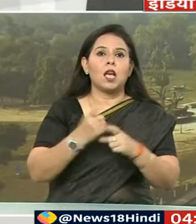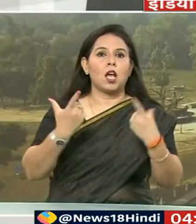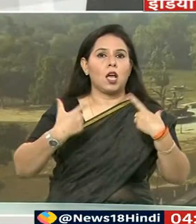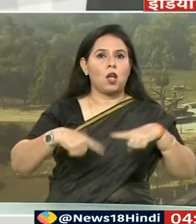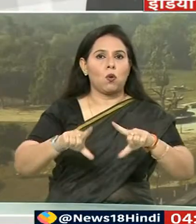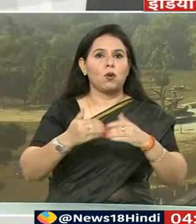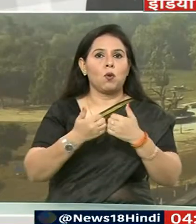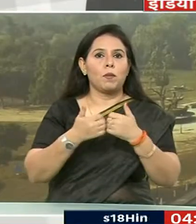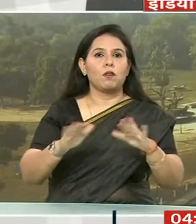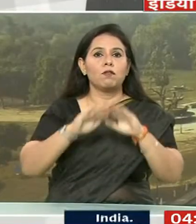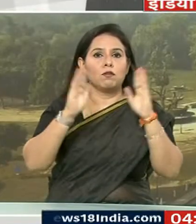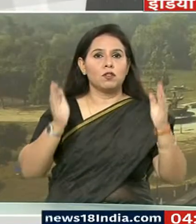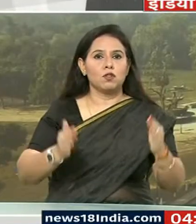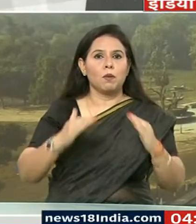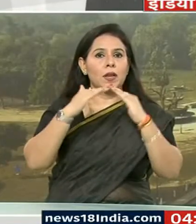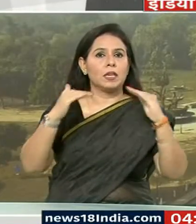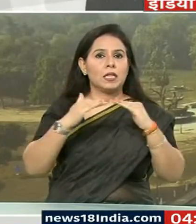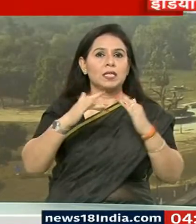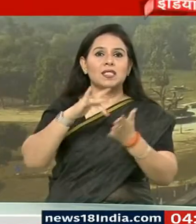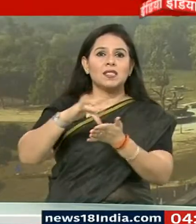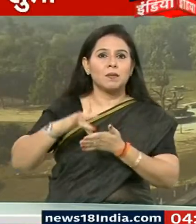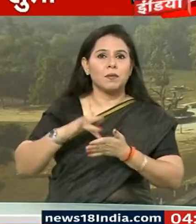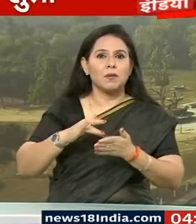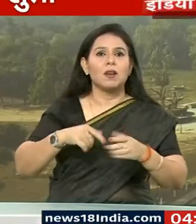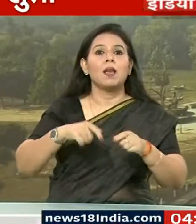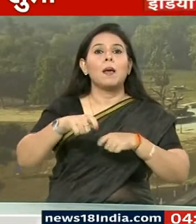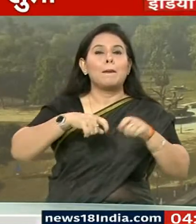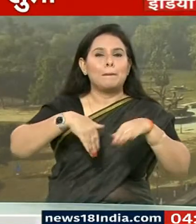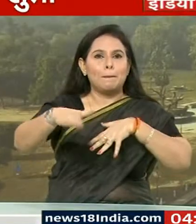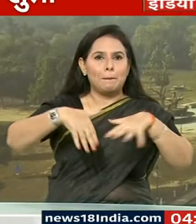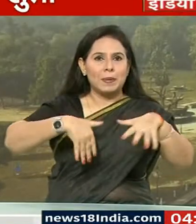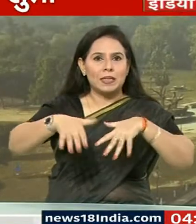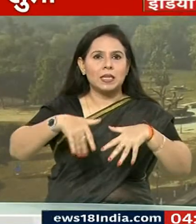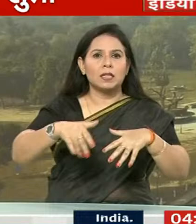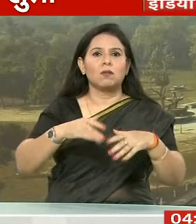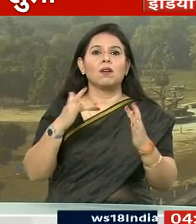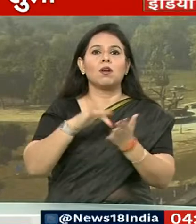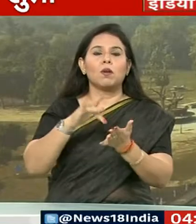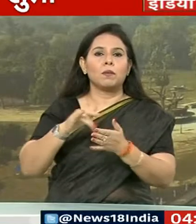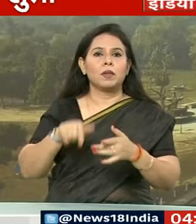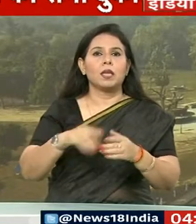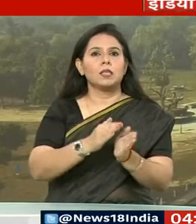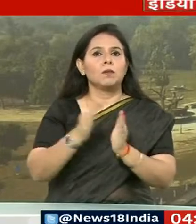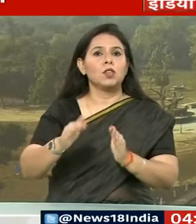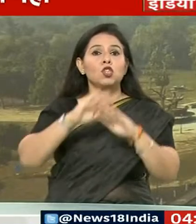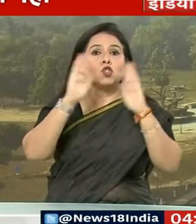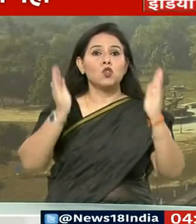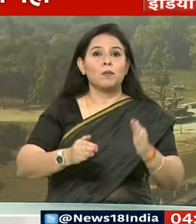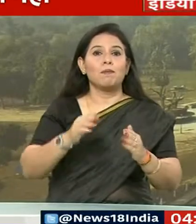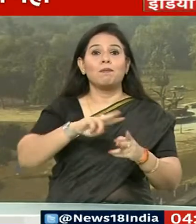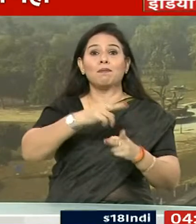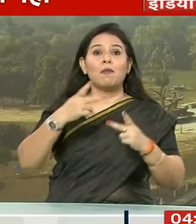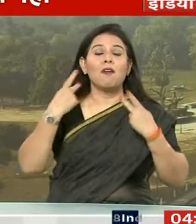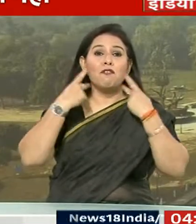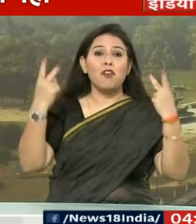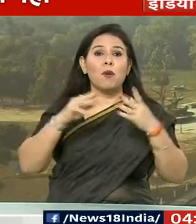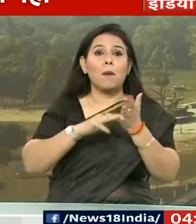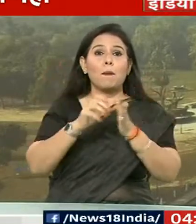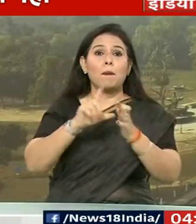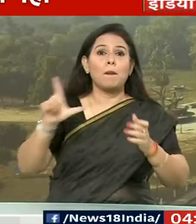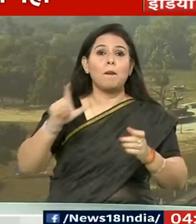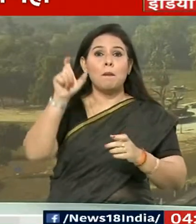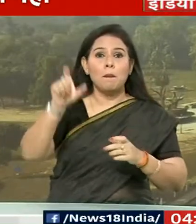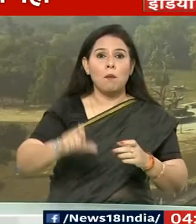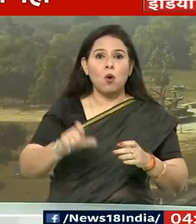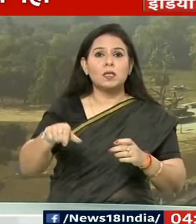The government has allowed opening of all shops in residential complexes and market complexes except shops in multi-brand